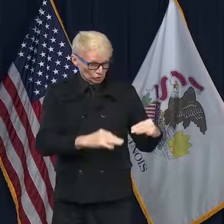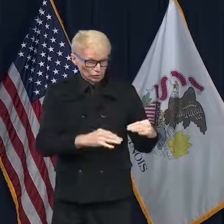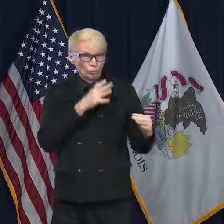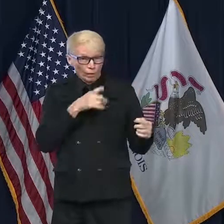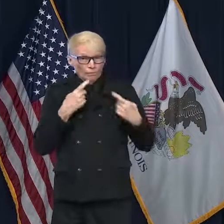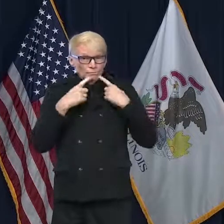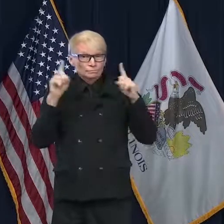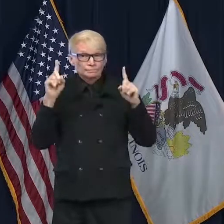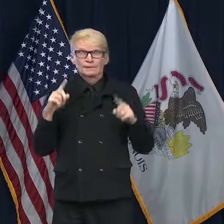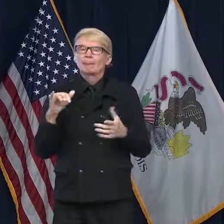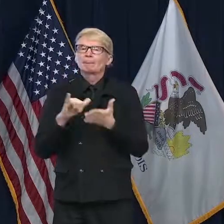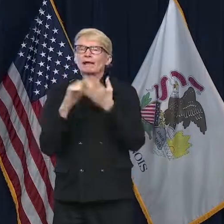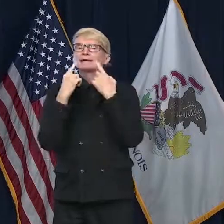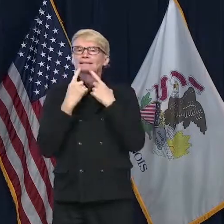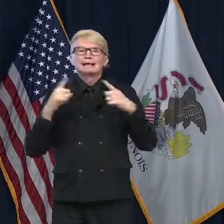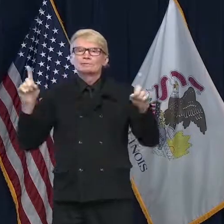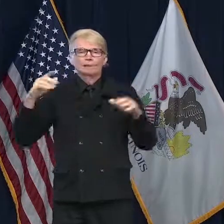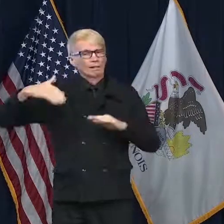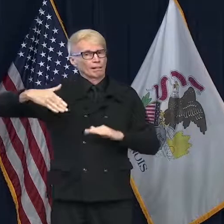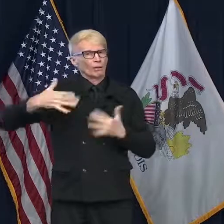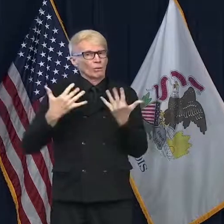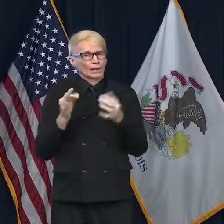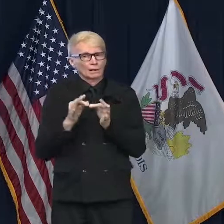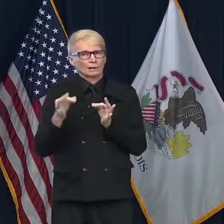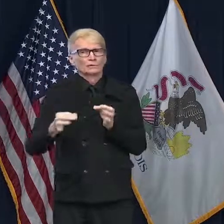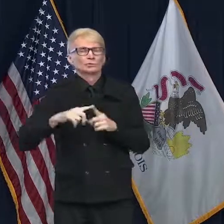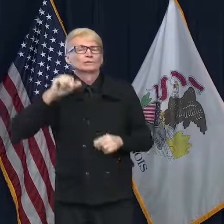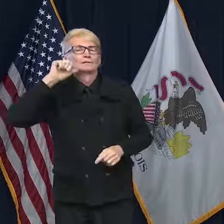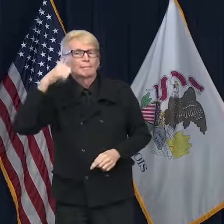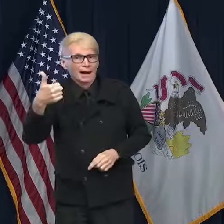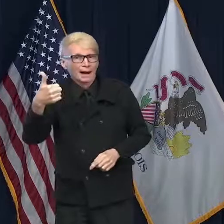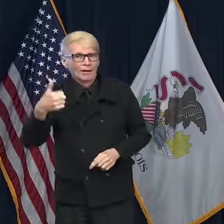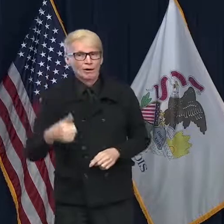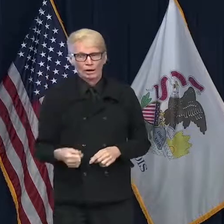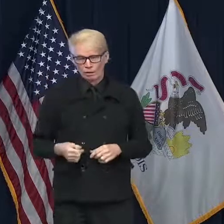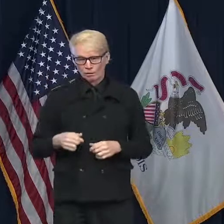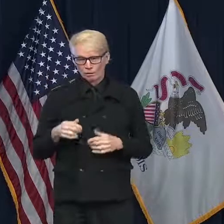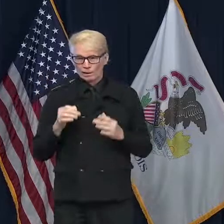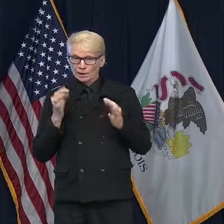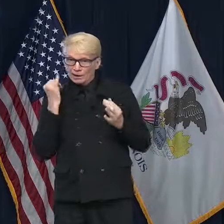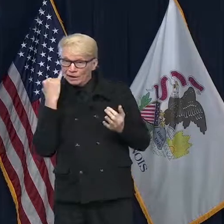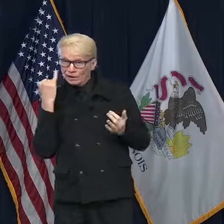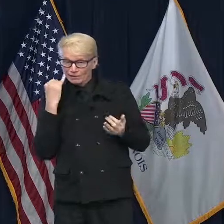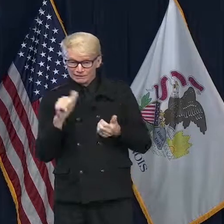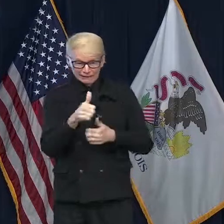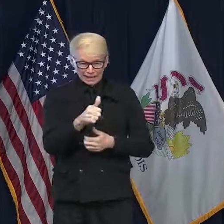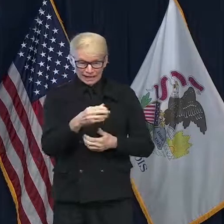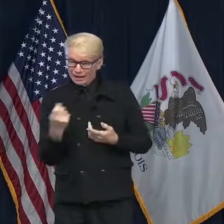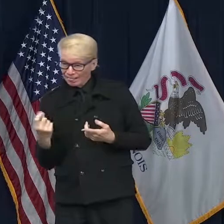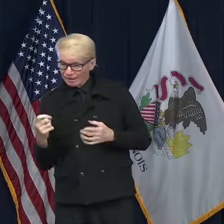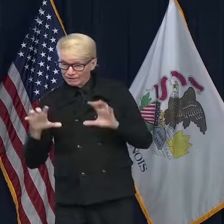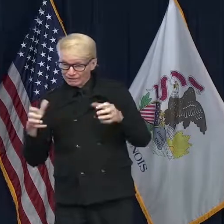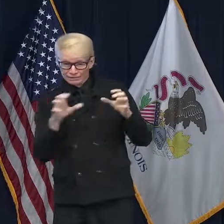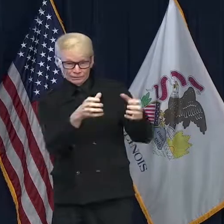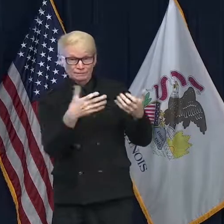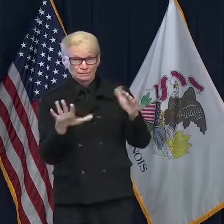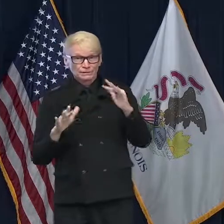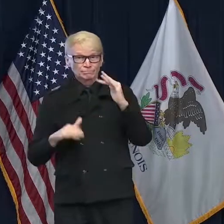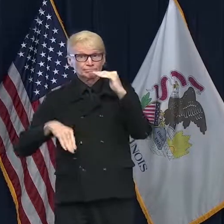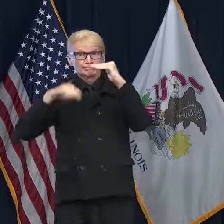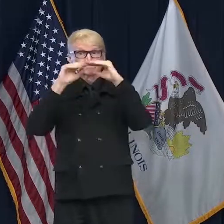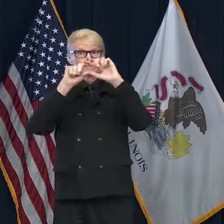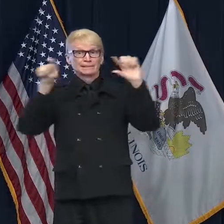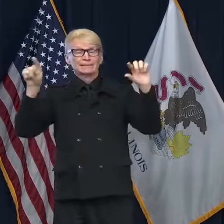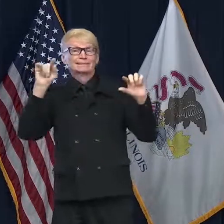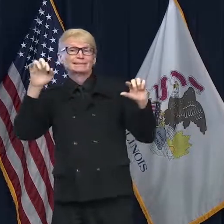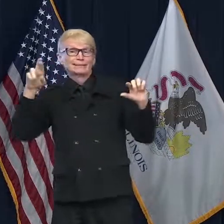that announcement will be made tomorrow, whether it's confirmed that 10 and 11 have reached Tier 1. Can I ask you one other question while you're Please. up there?